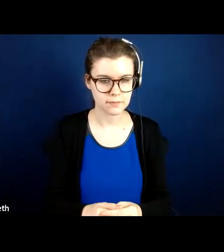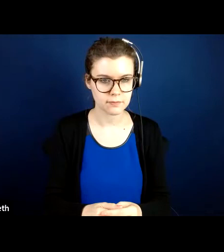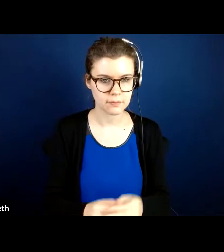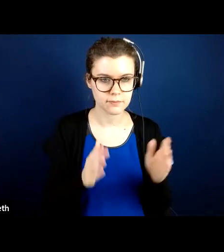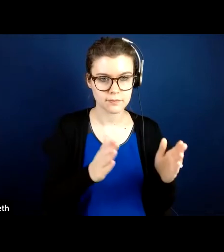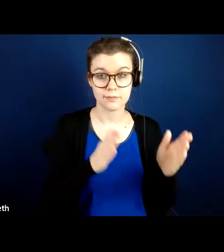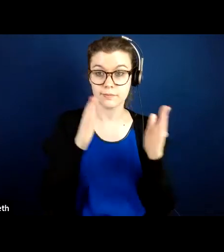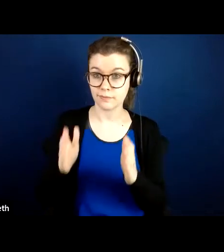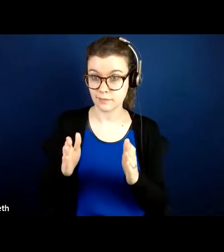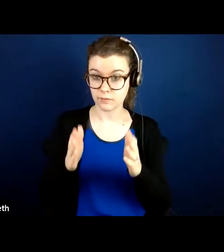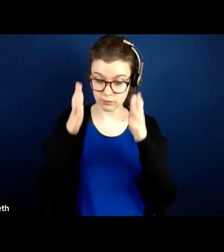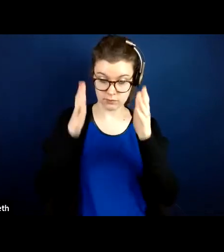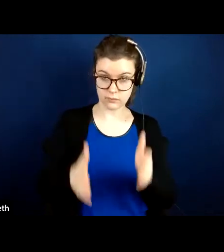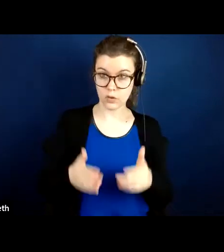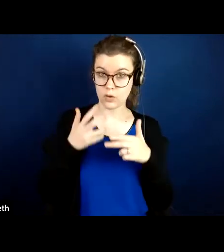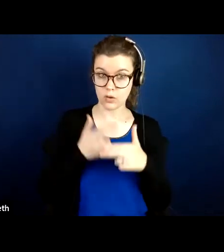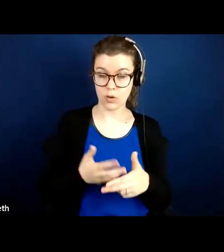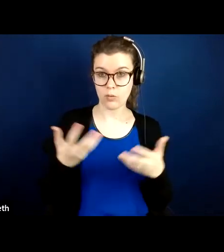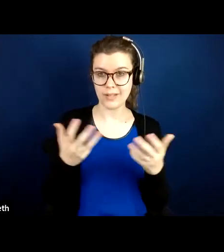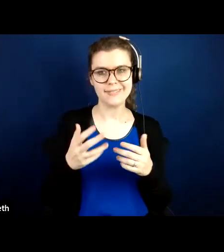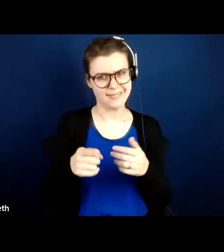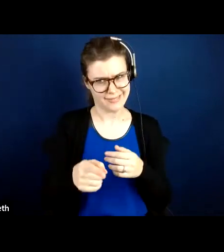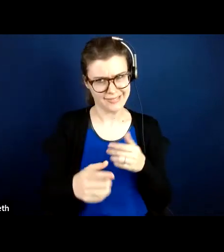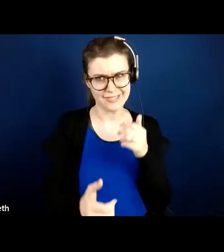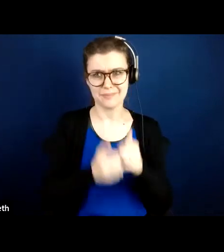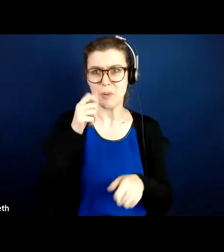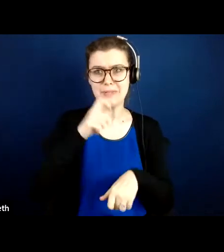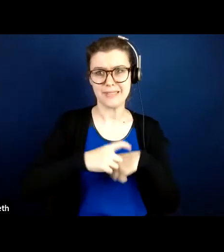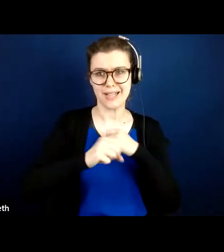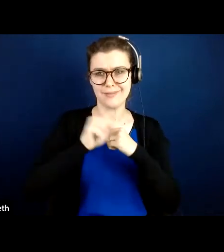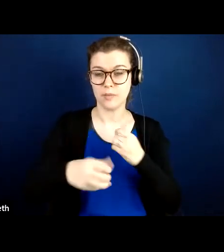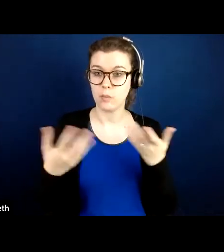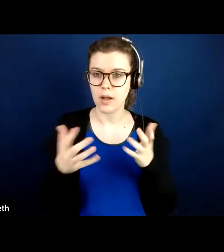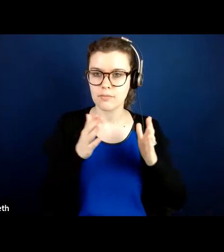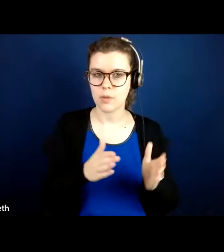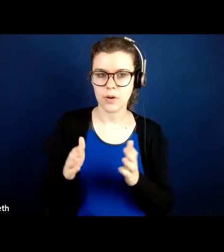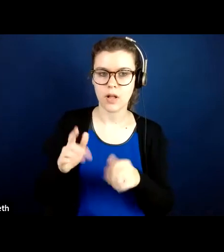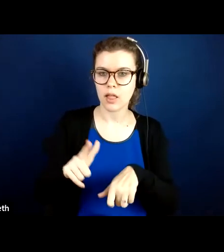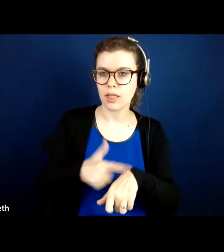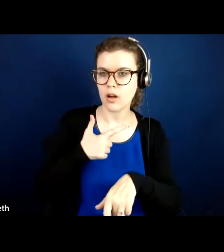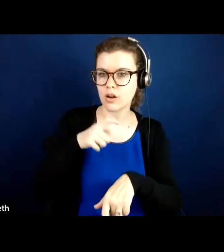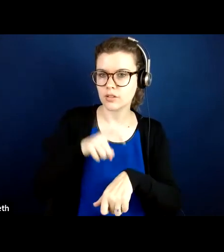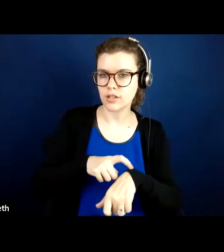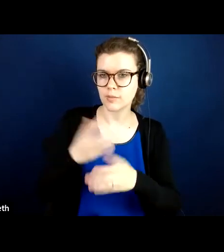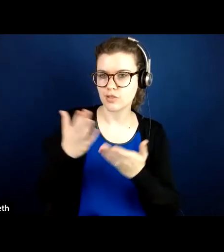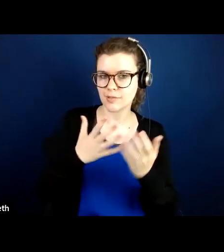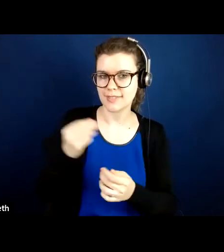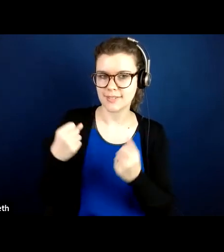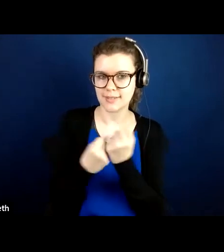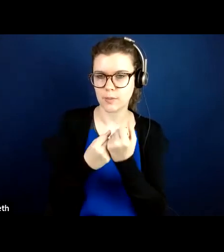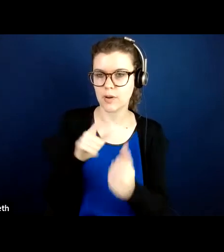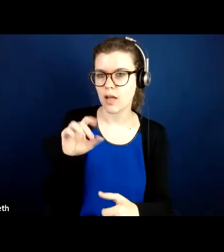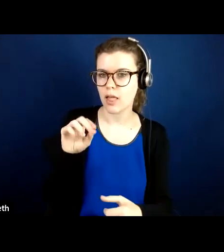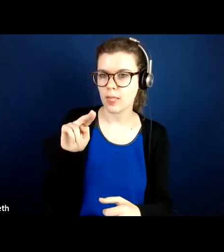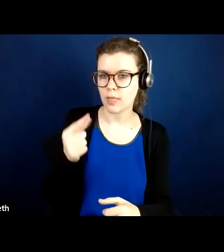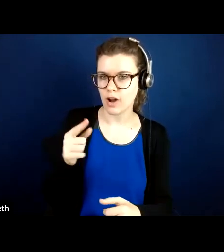This next part of the process is what takes the longest, and that's preparing the long-term services and support. So we need to